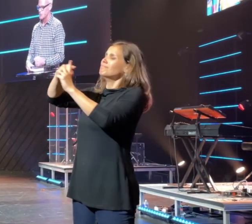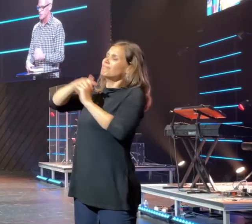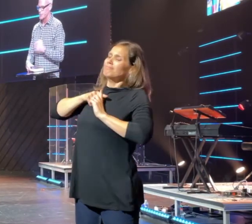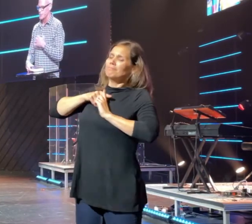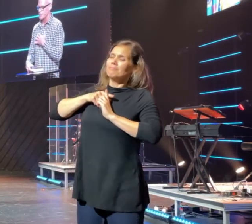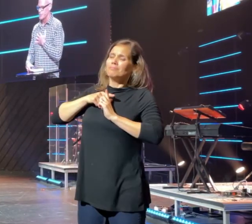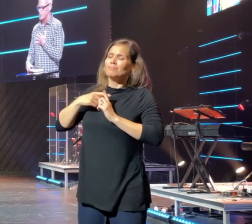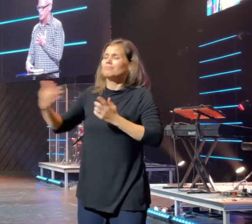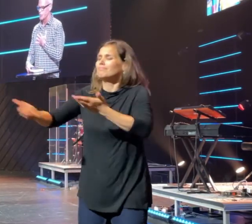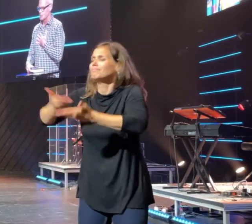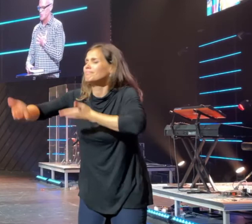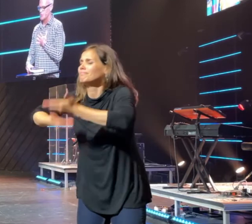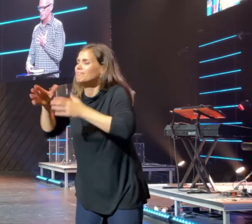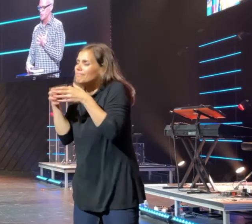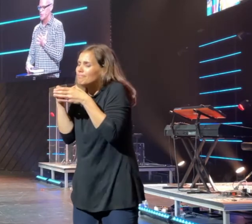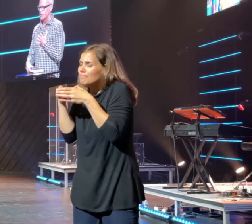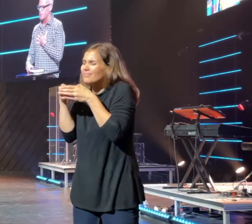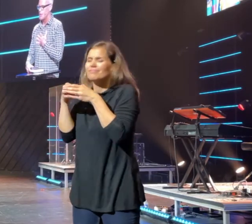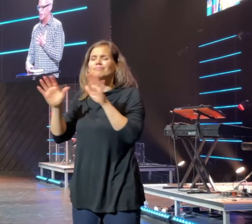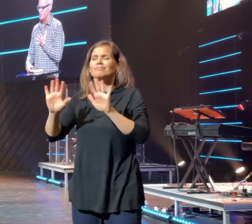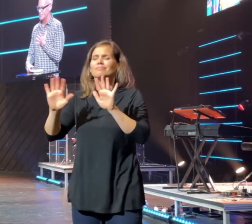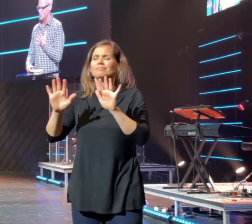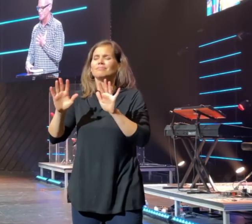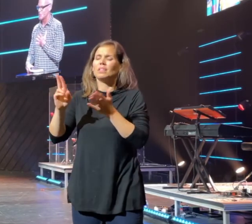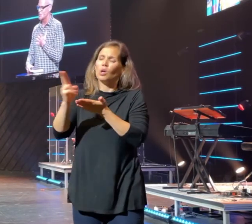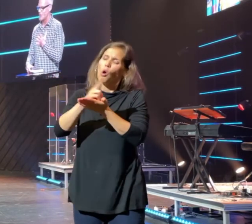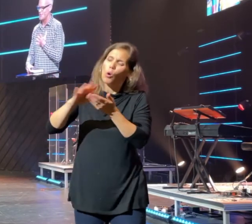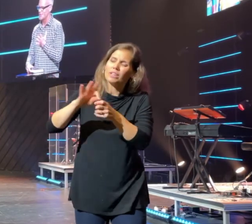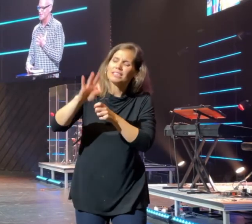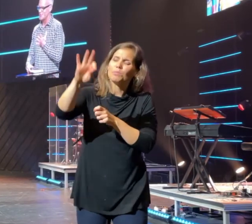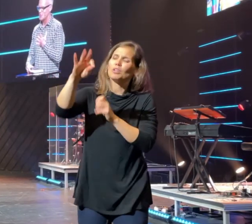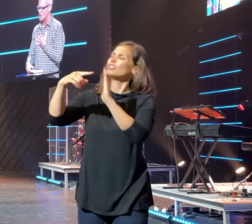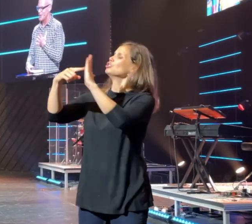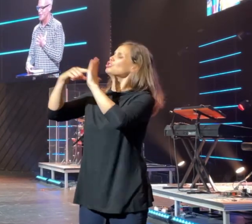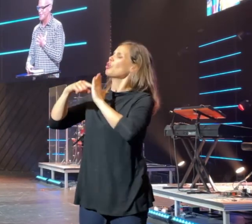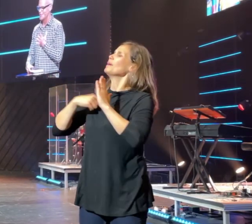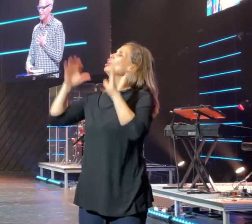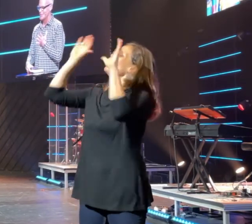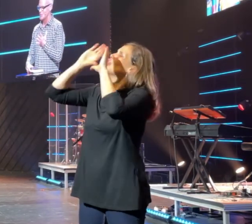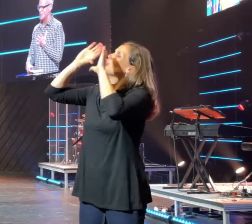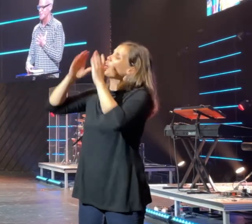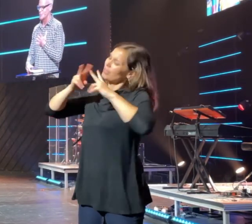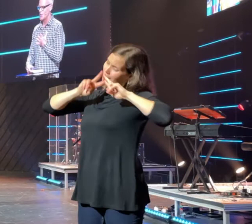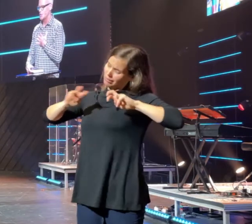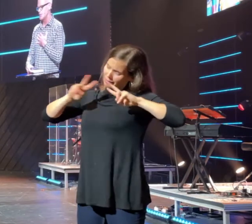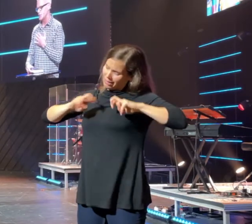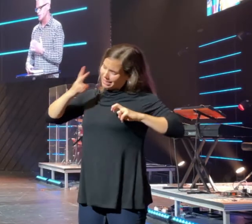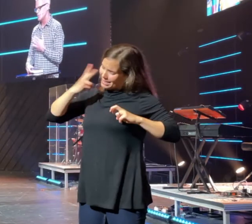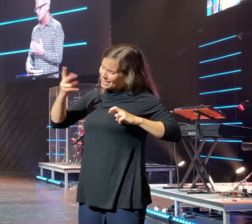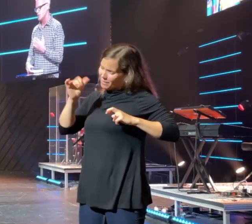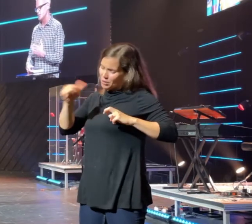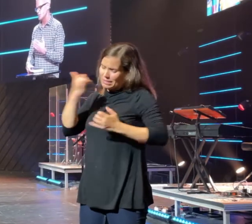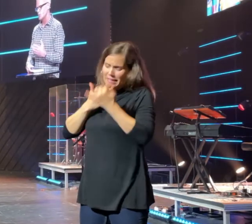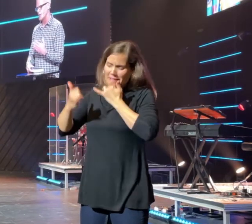Lord, Holy Spirit, reveal in me, search me and try me and see if there be any offensive way in me, lead